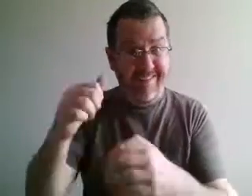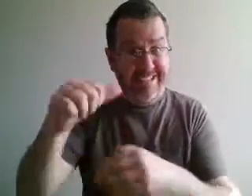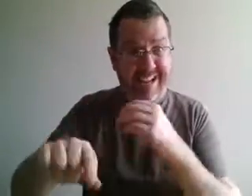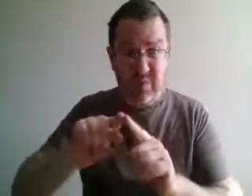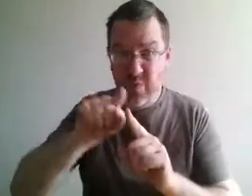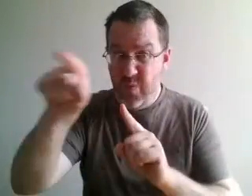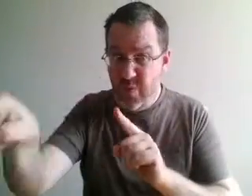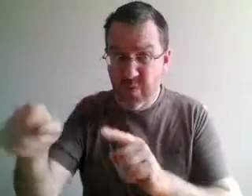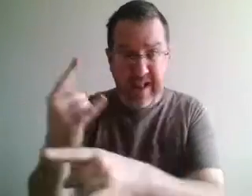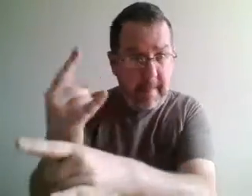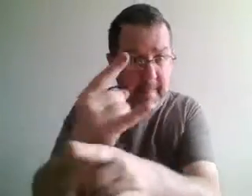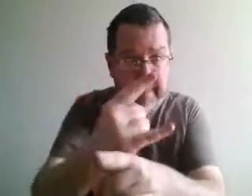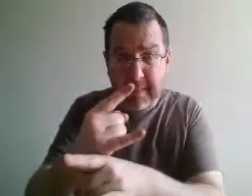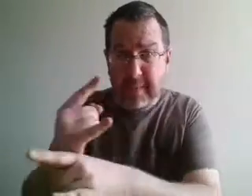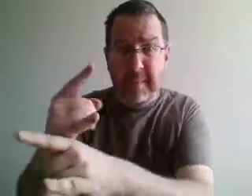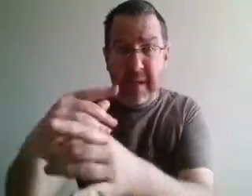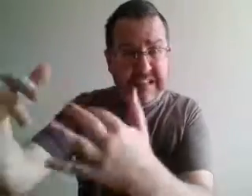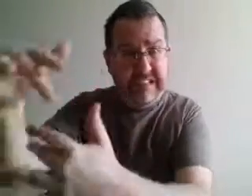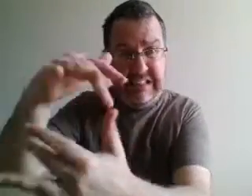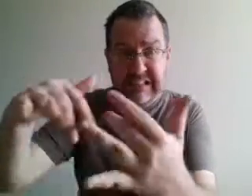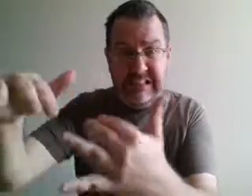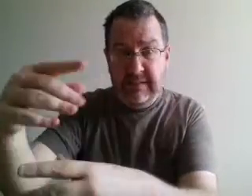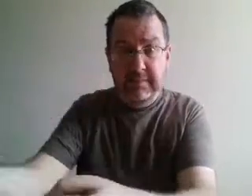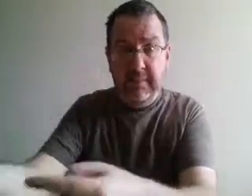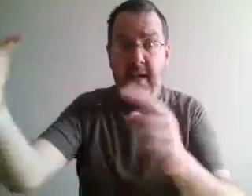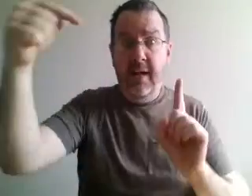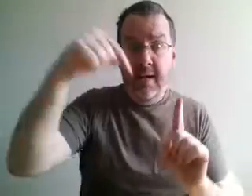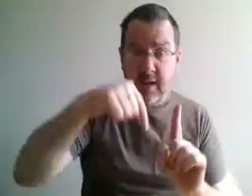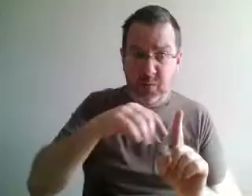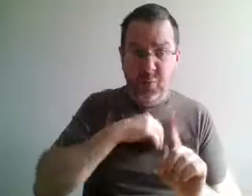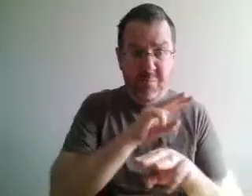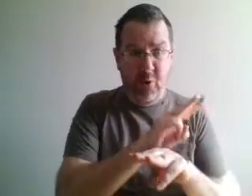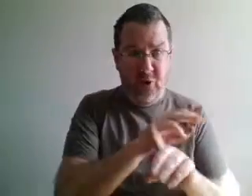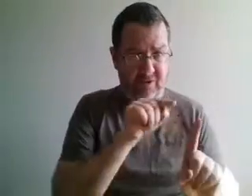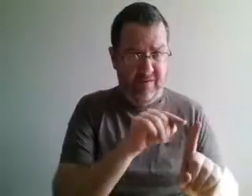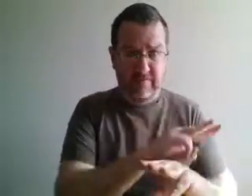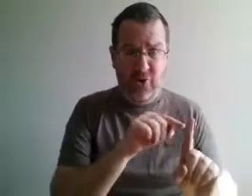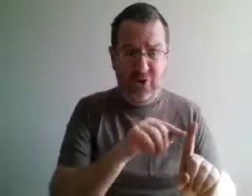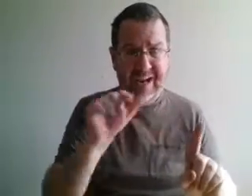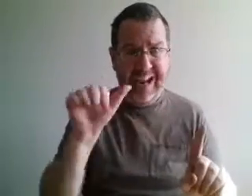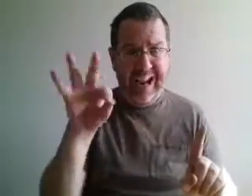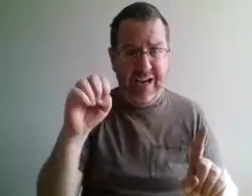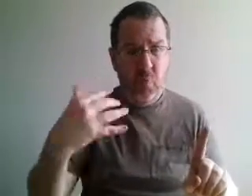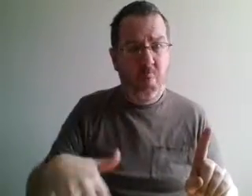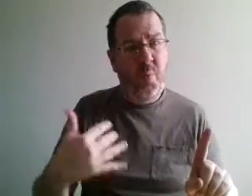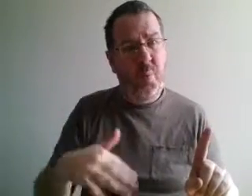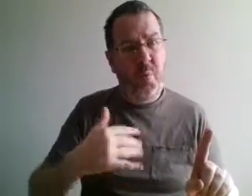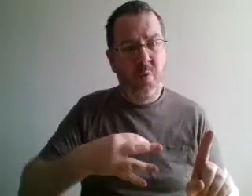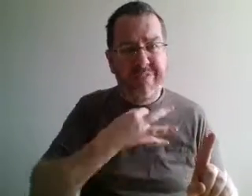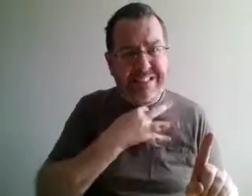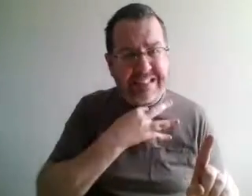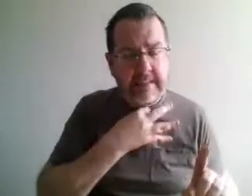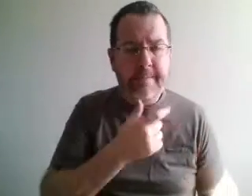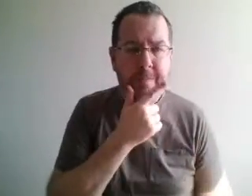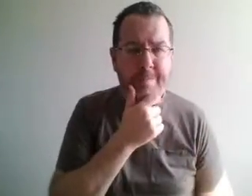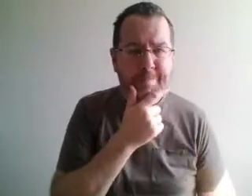group. And that's why, I suppose, answering the question a little indirectly, is that we need to concentrate a